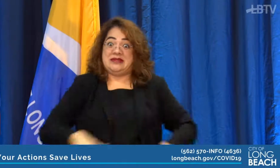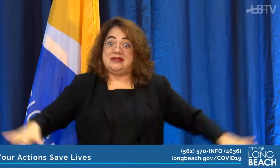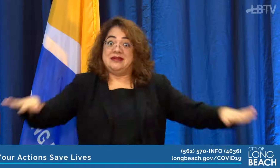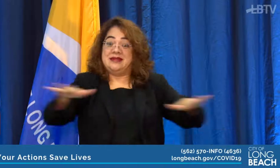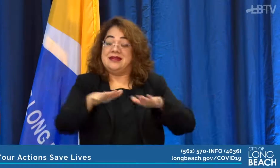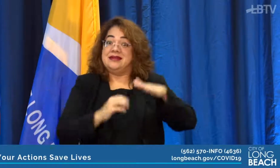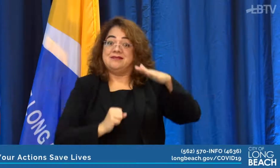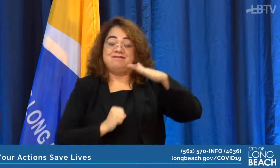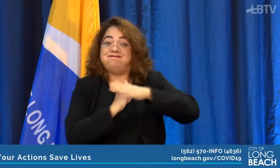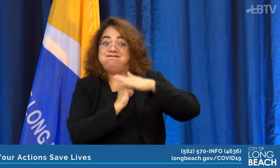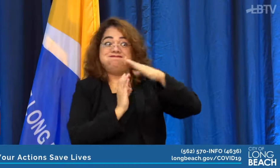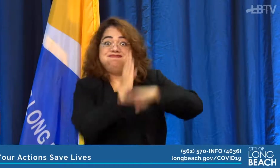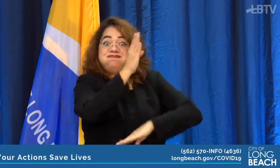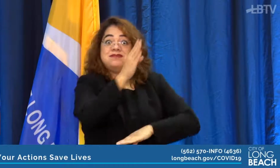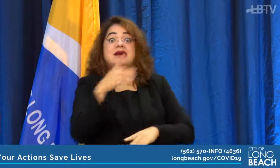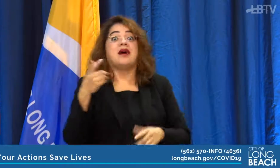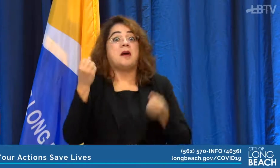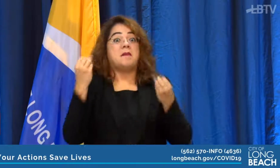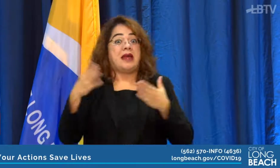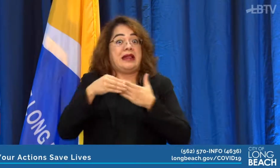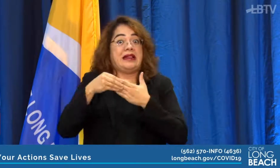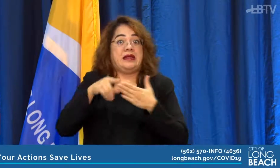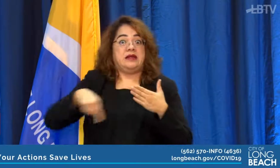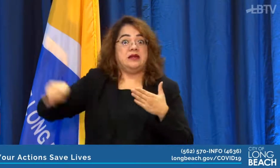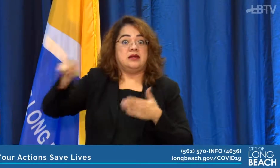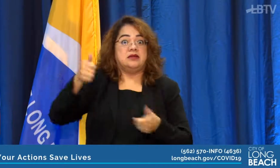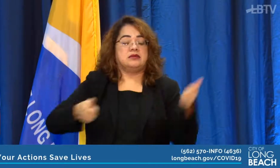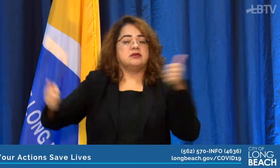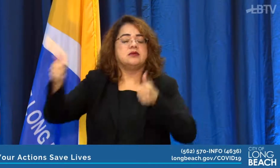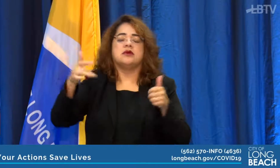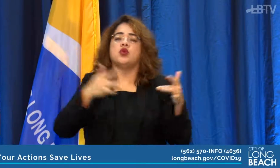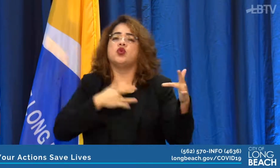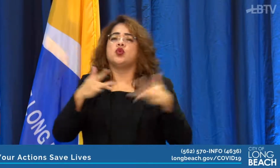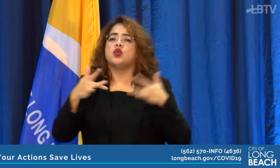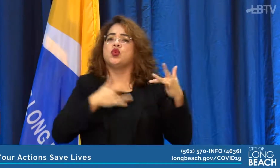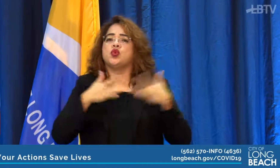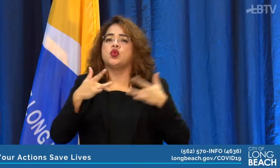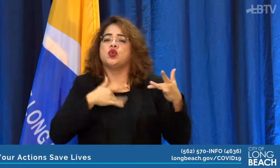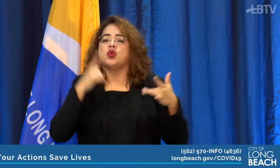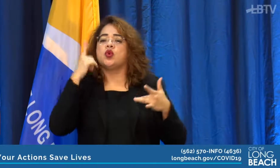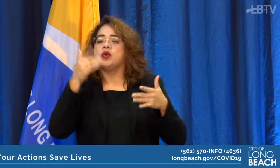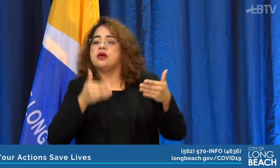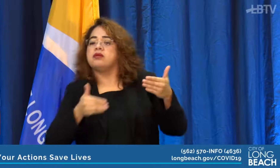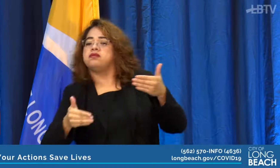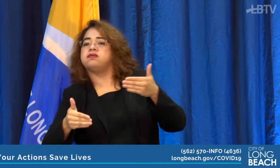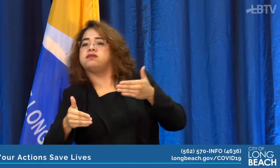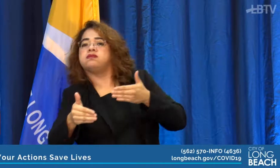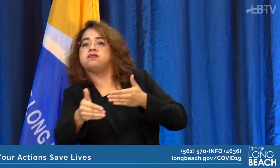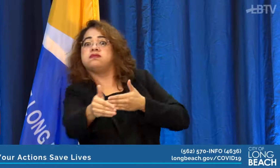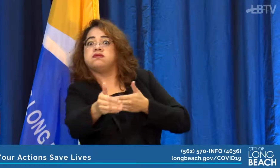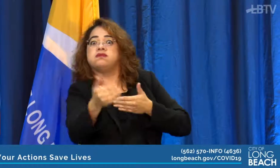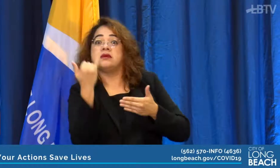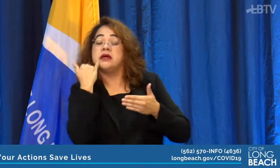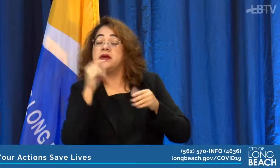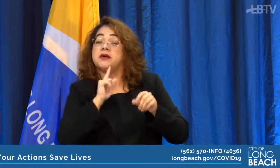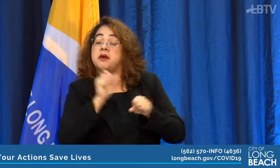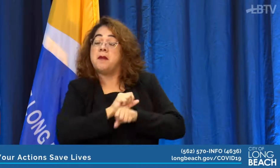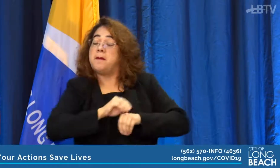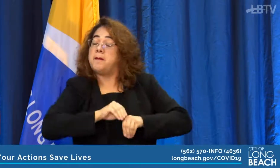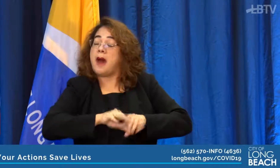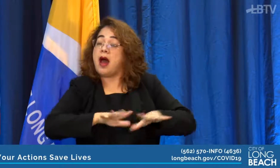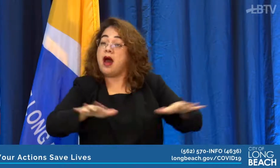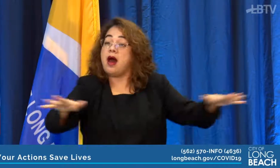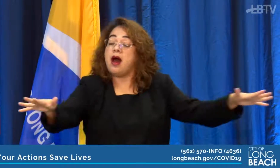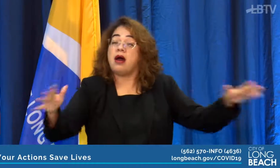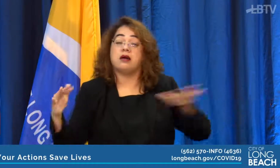there. The heads of our hospitals are very concerned about what that looks like going forward. In terms